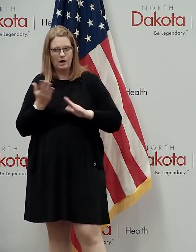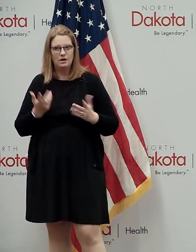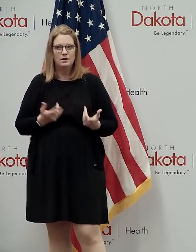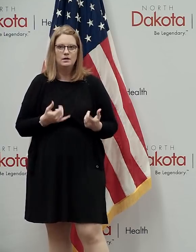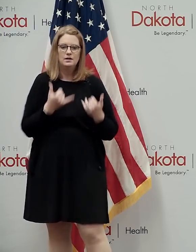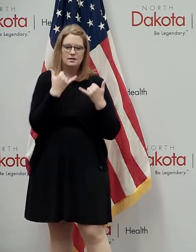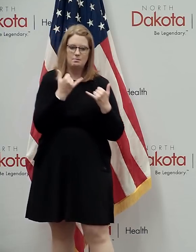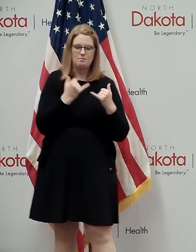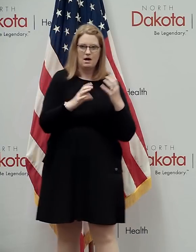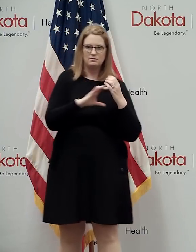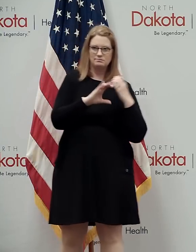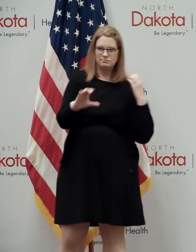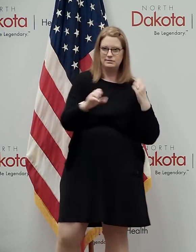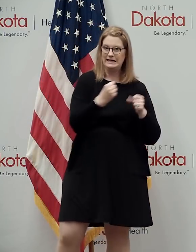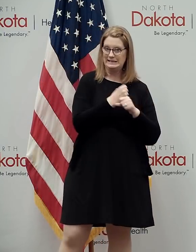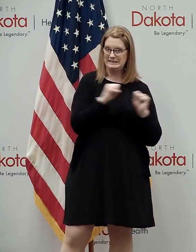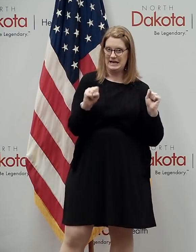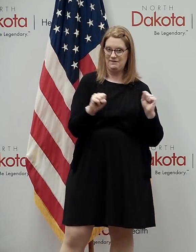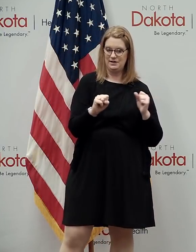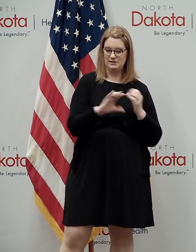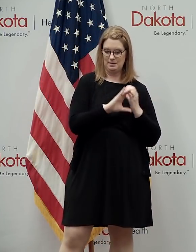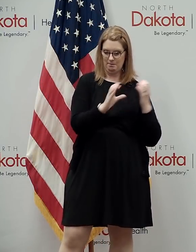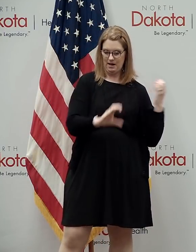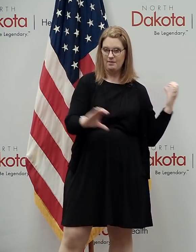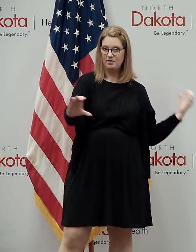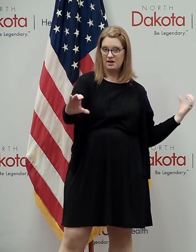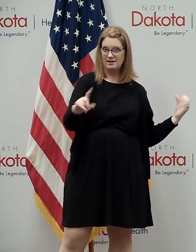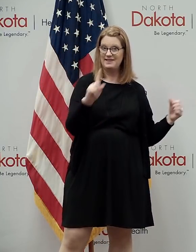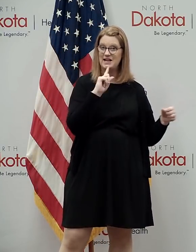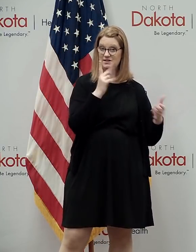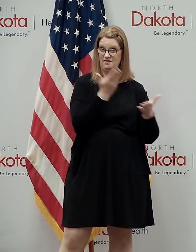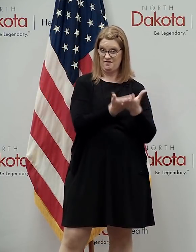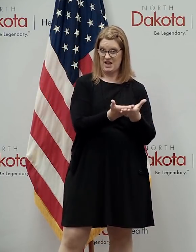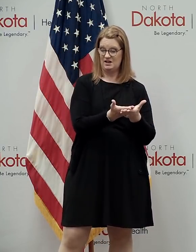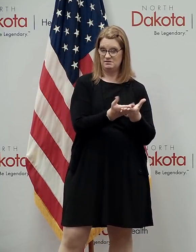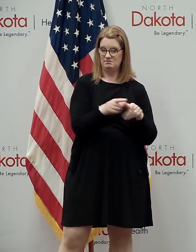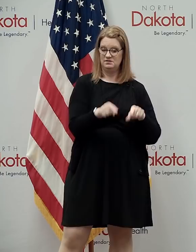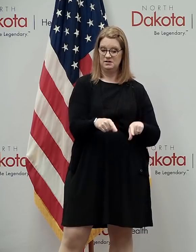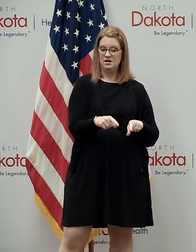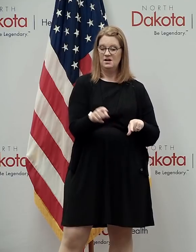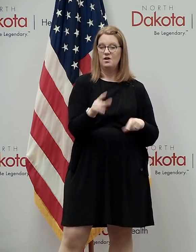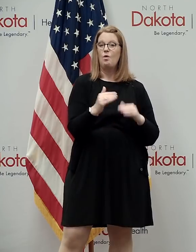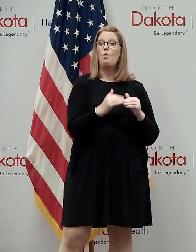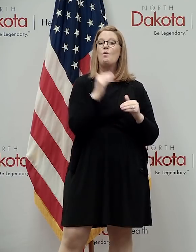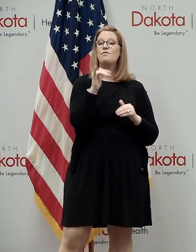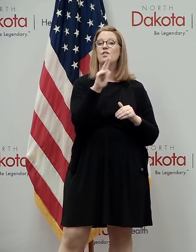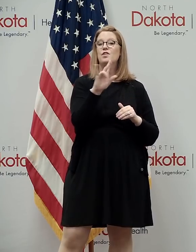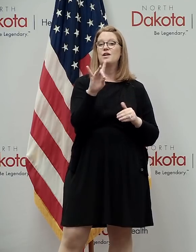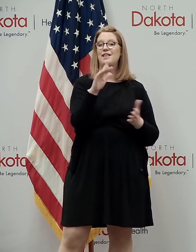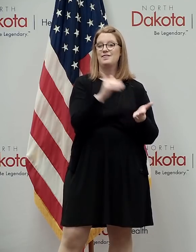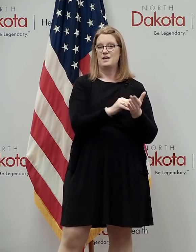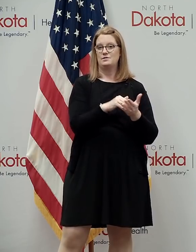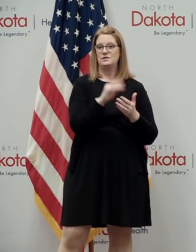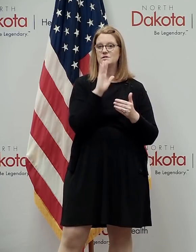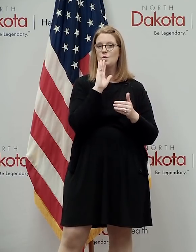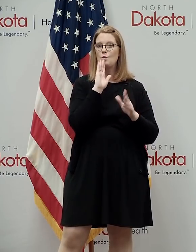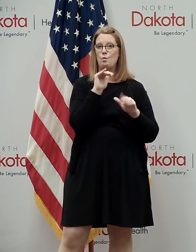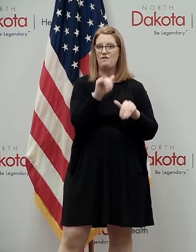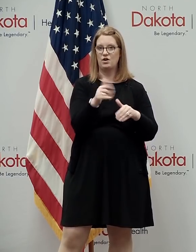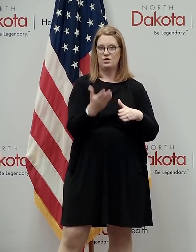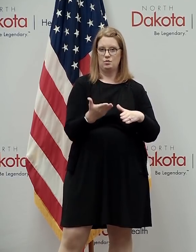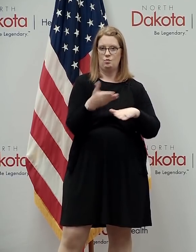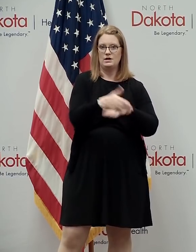efficient and safest pipelines in America, and that's a fact, and there is an estimated over 38,000 river crossings